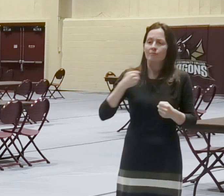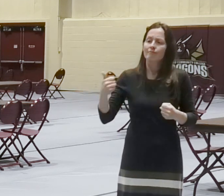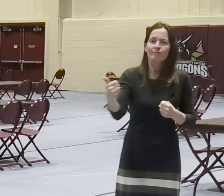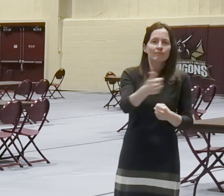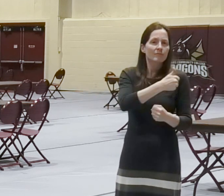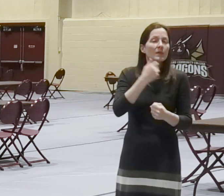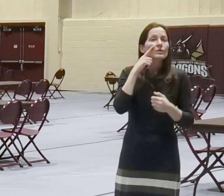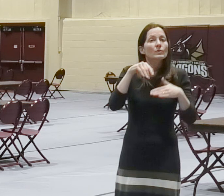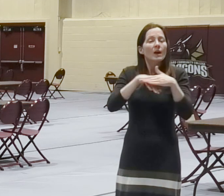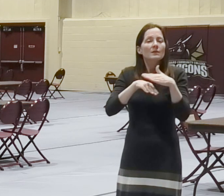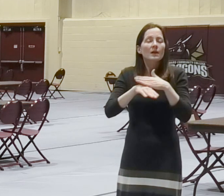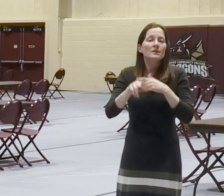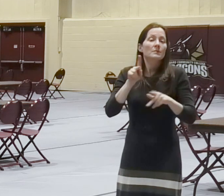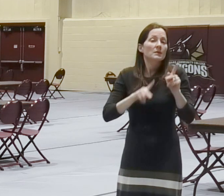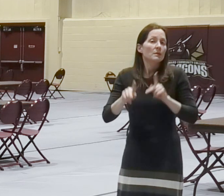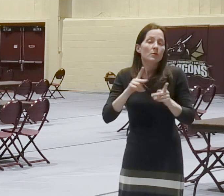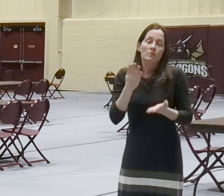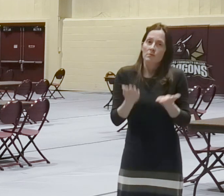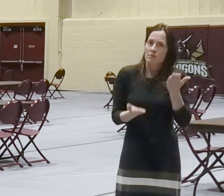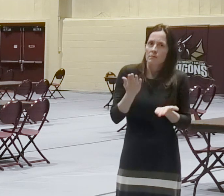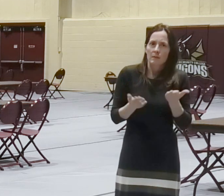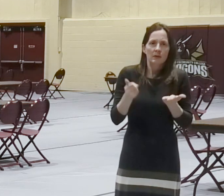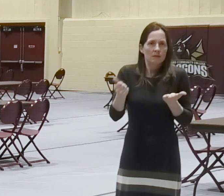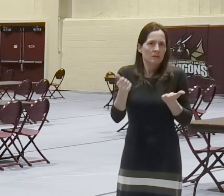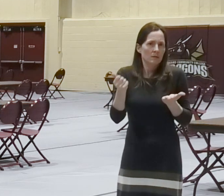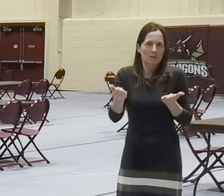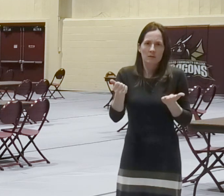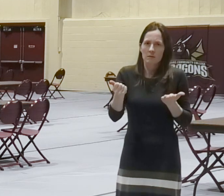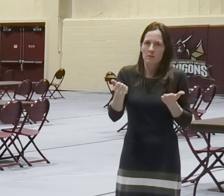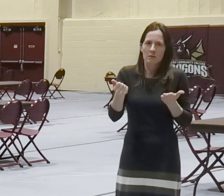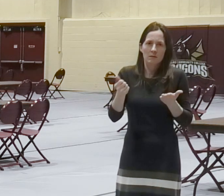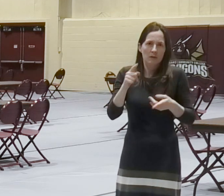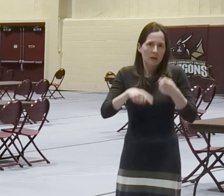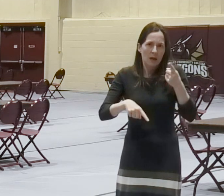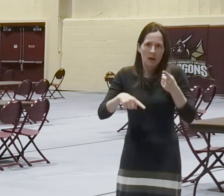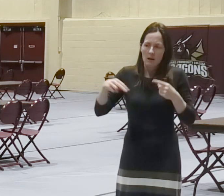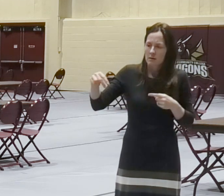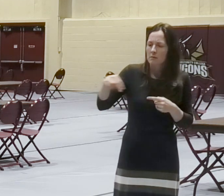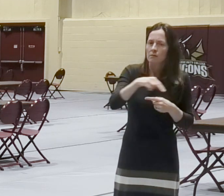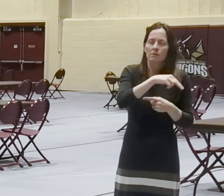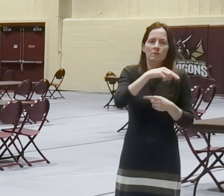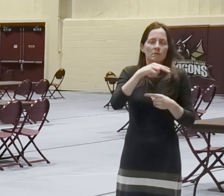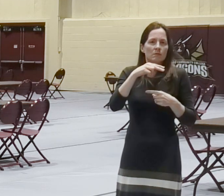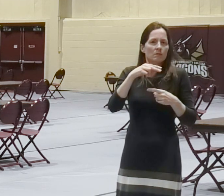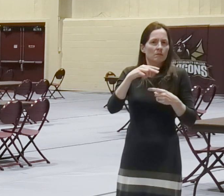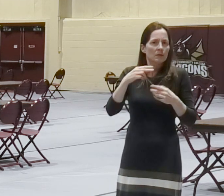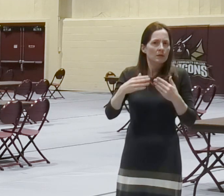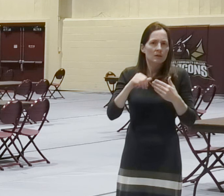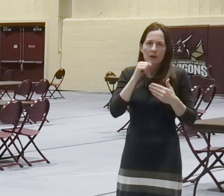individuals who may not be ambulatory will help in the vaccination of this great at-risk group.